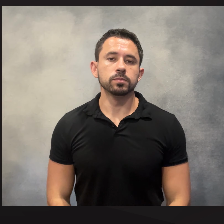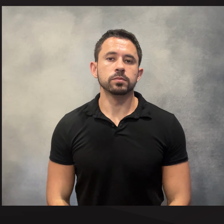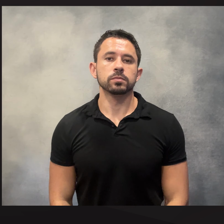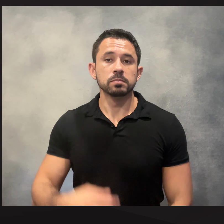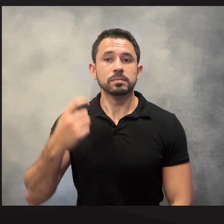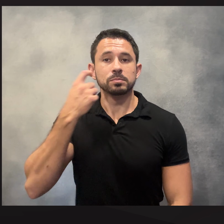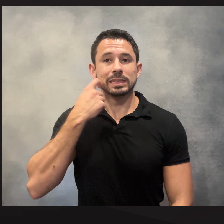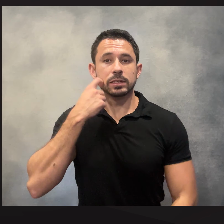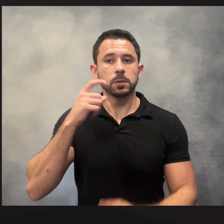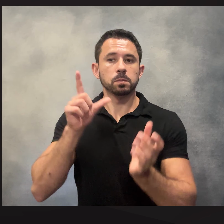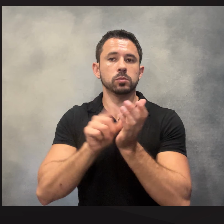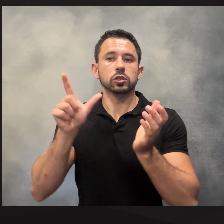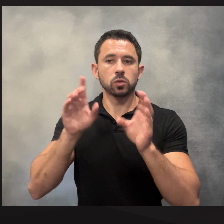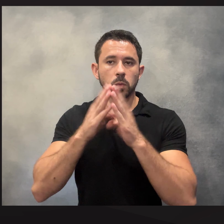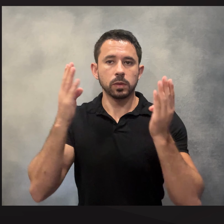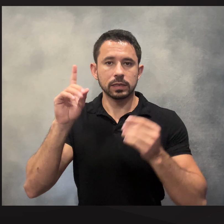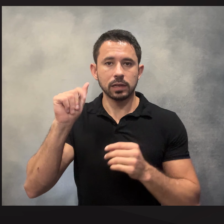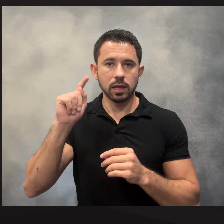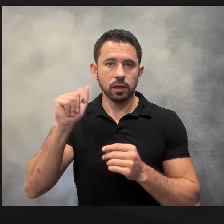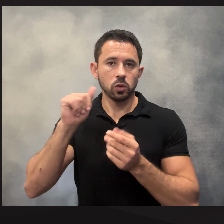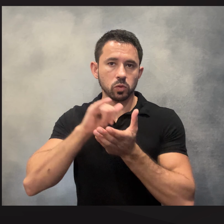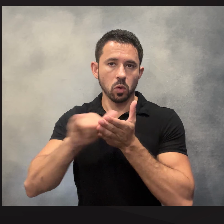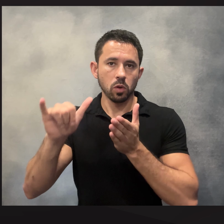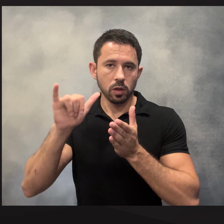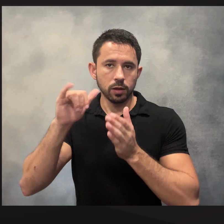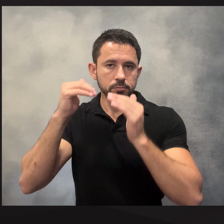Recently published Open Data New York items.